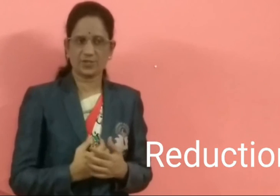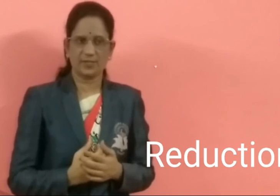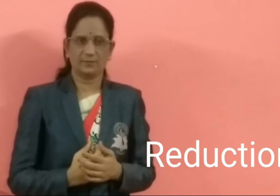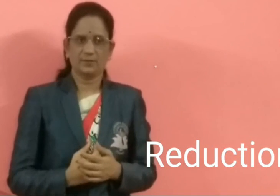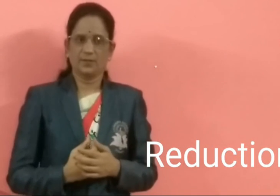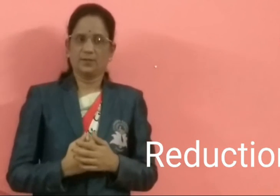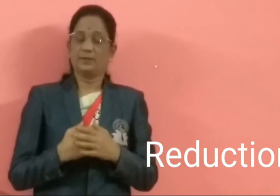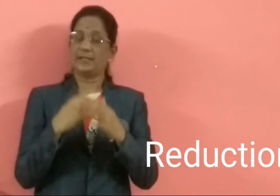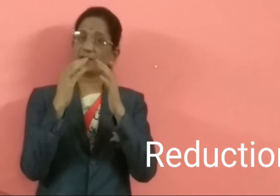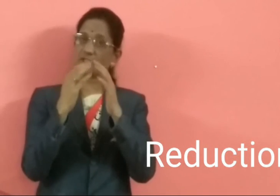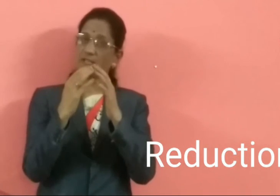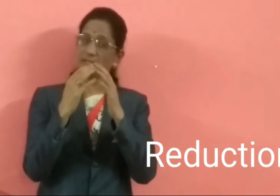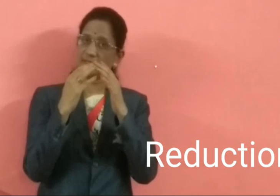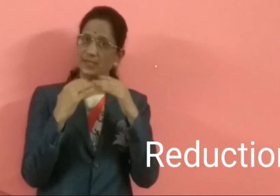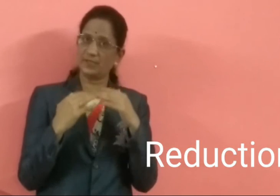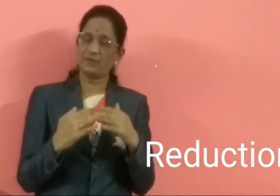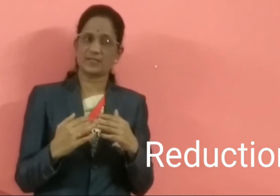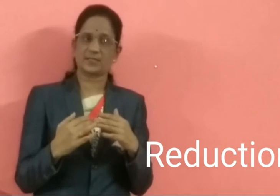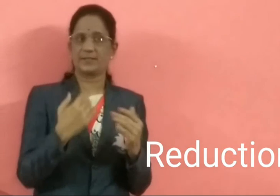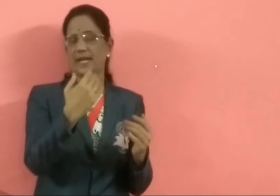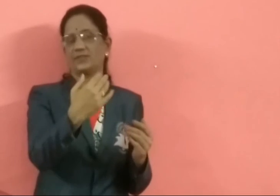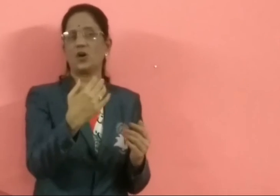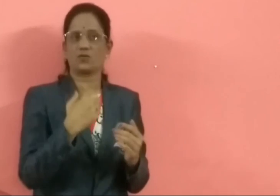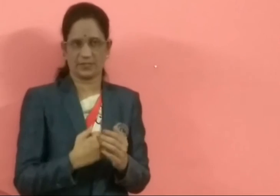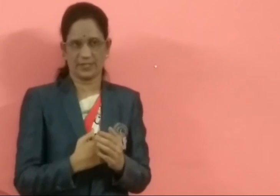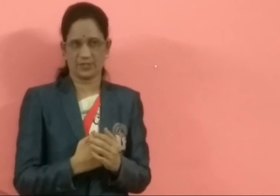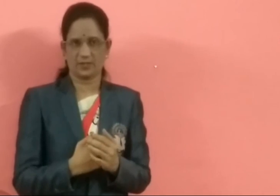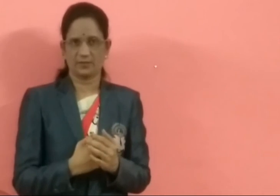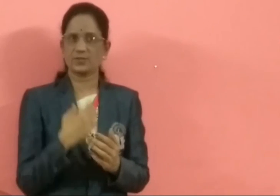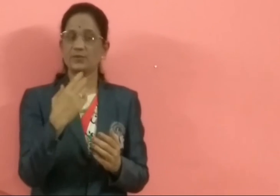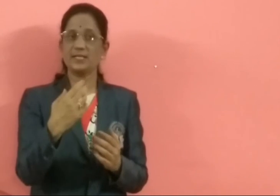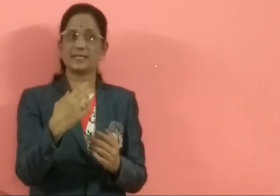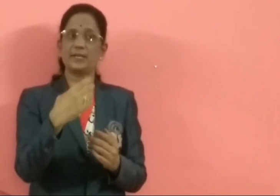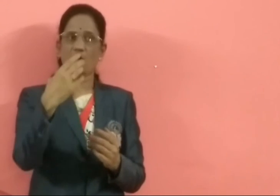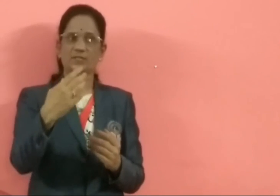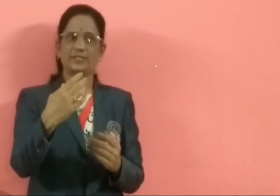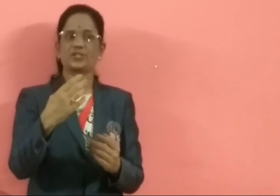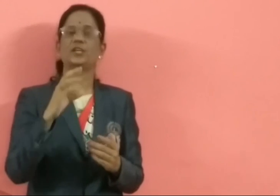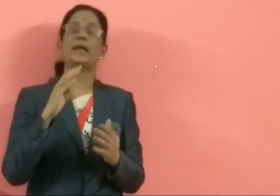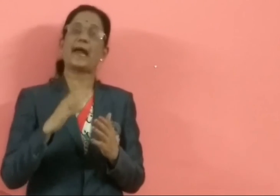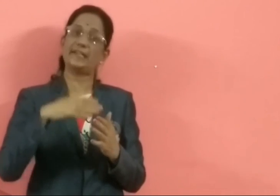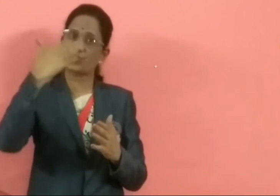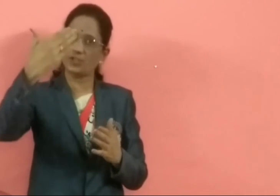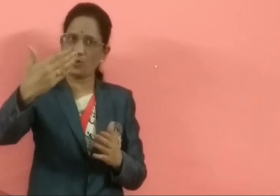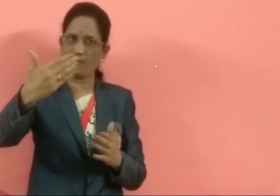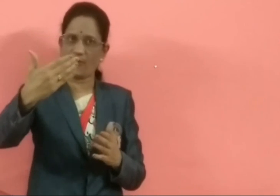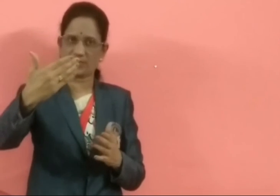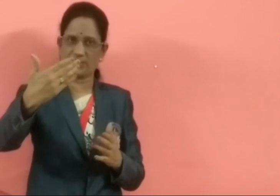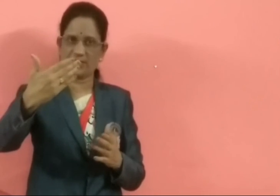reduction. Reduction is the reverse than the oxidation. Students, in oxidation, addition of oxygen is